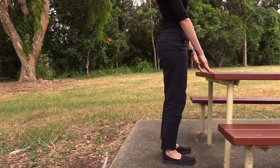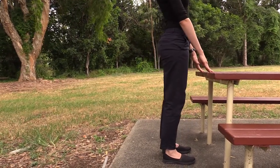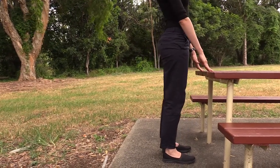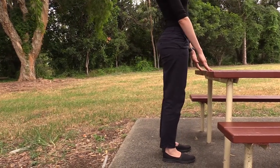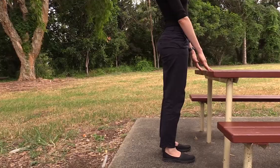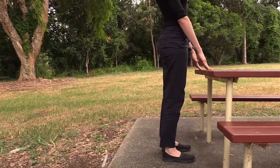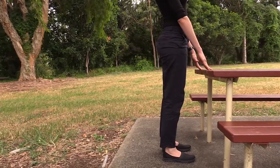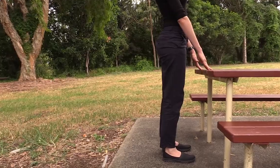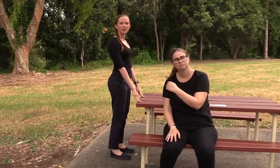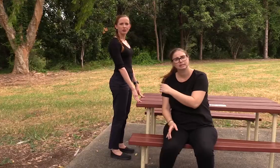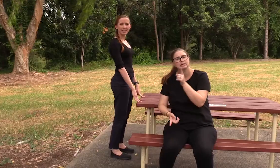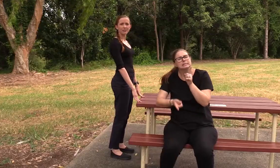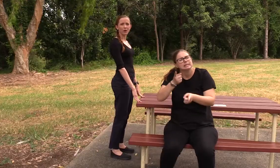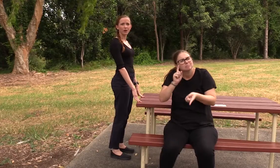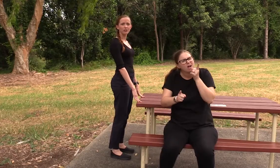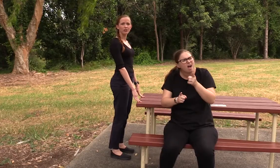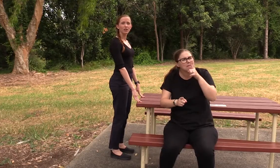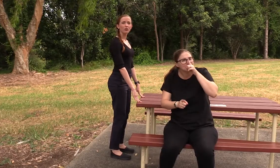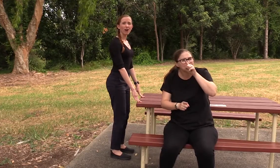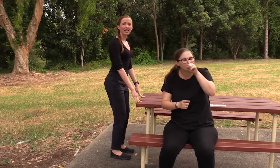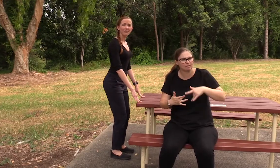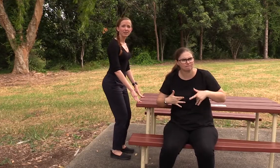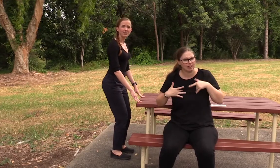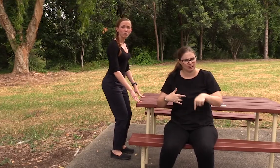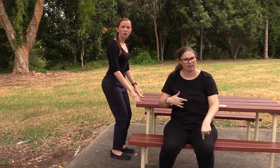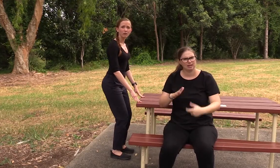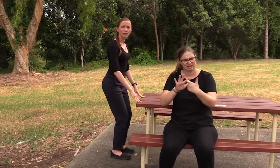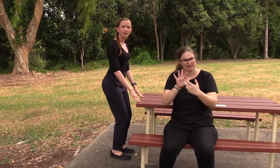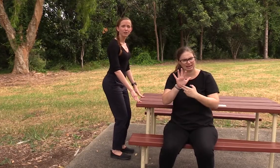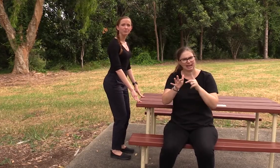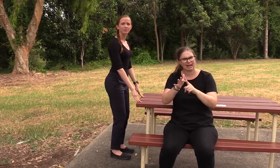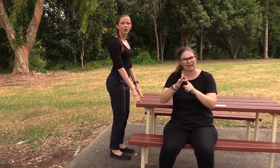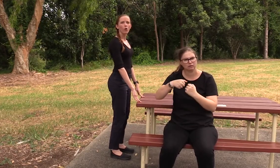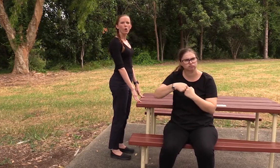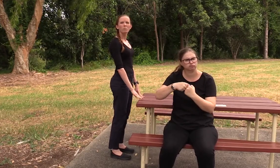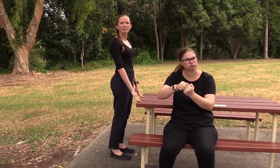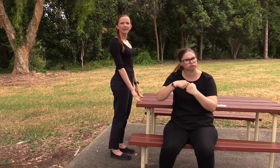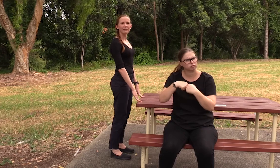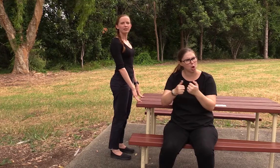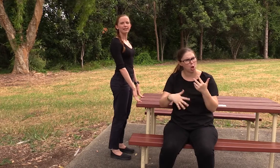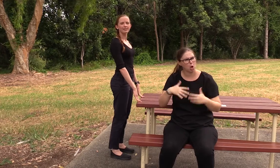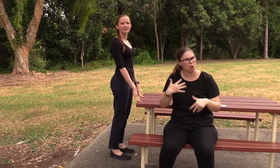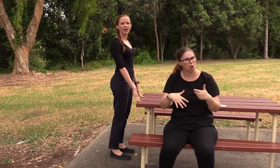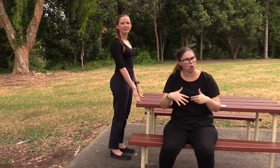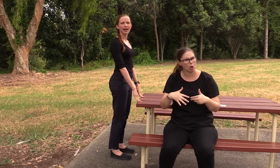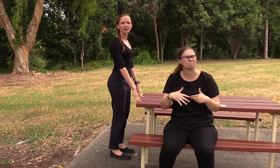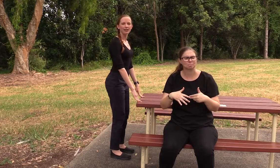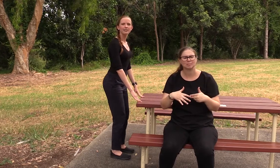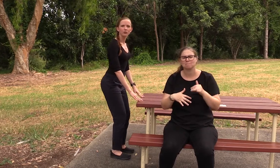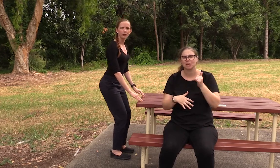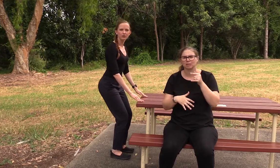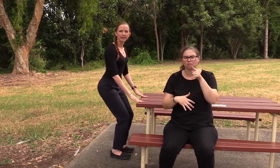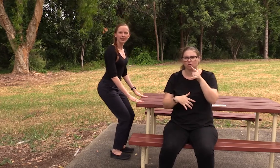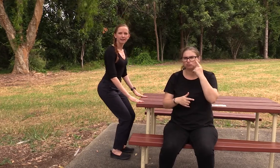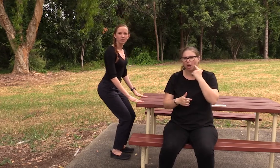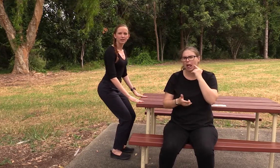sore. If this one makes your knees hurt, try even a smaller version, or maybe leave this exercise out